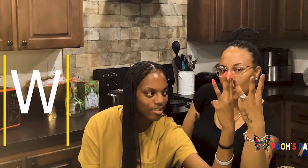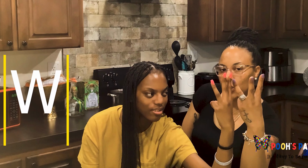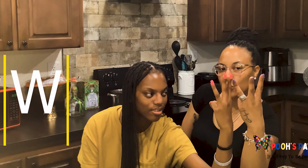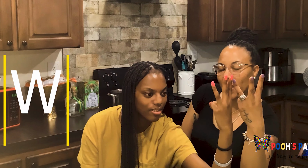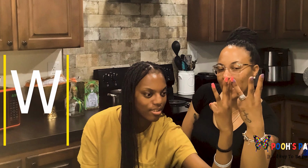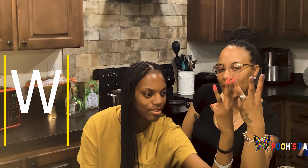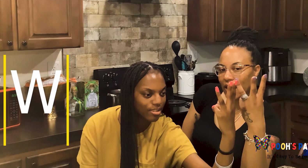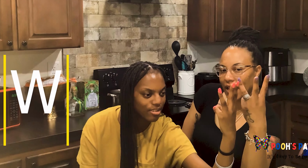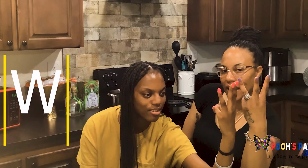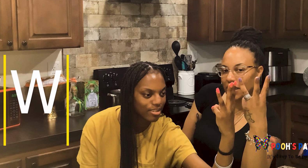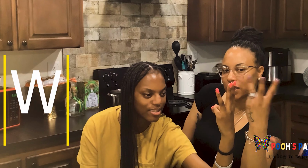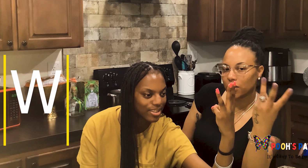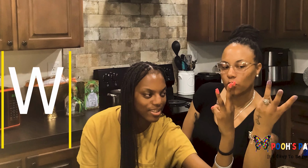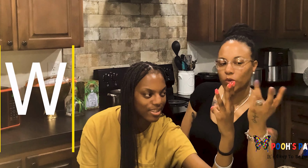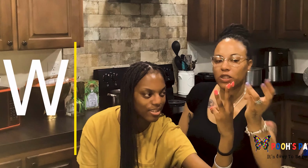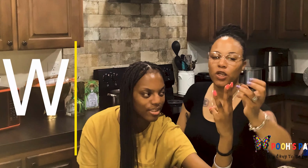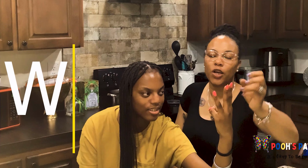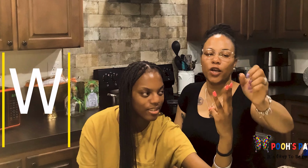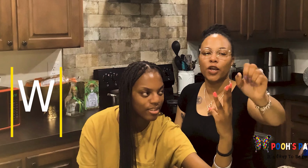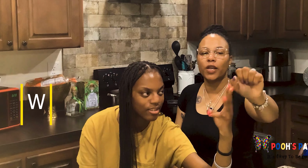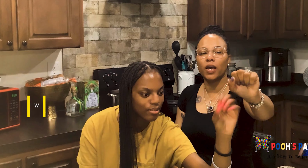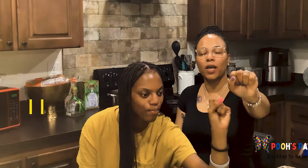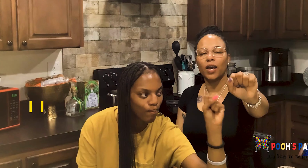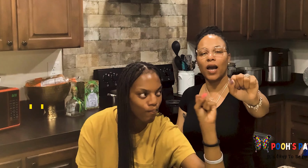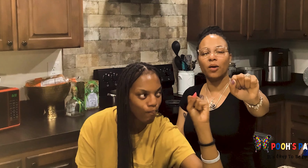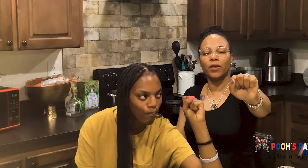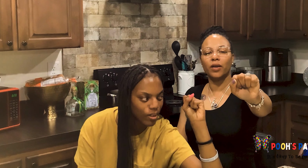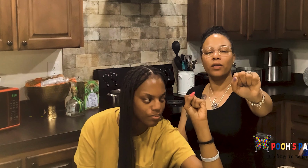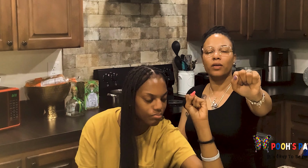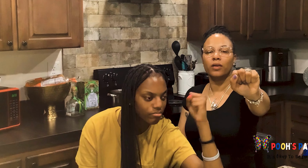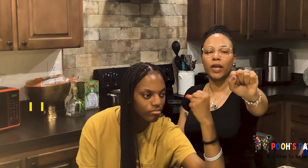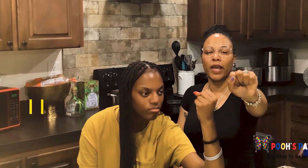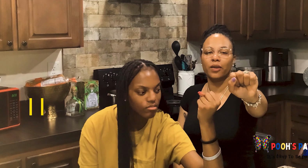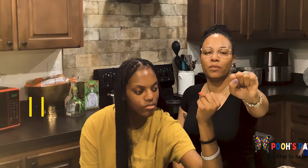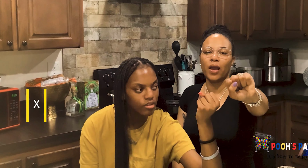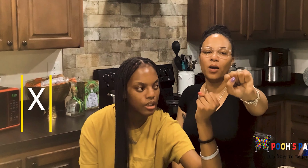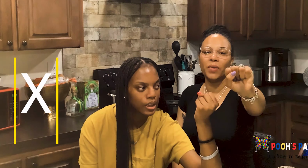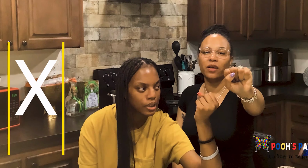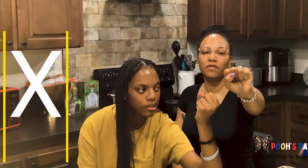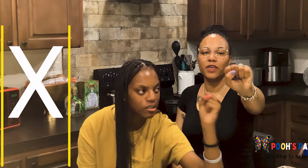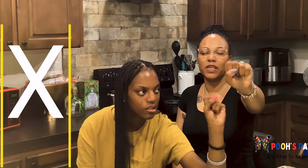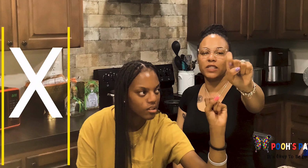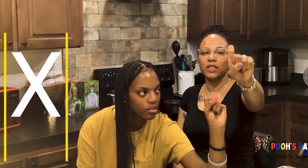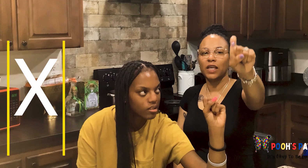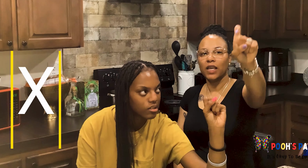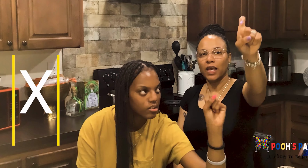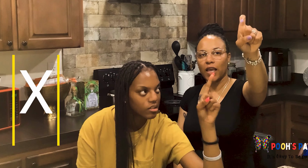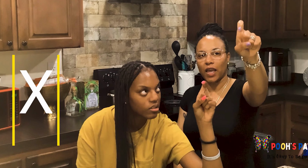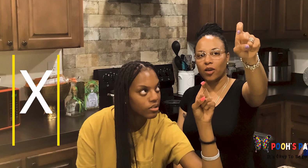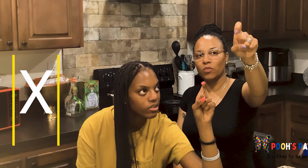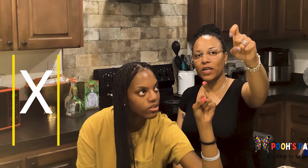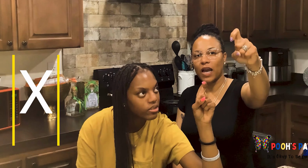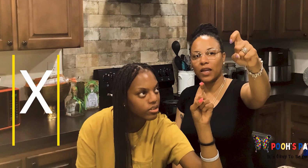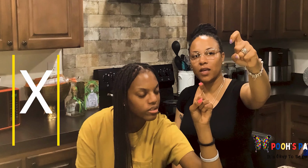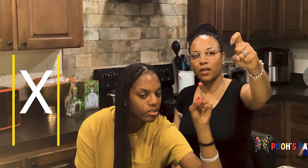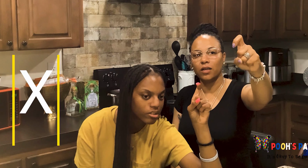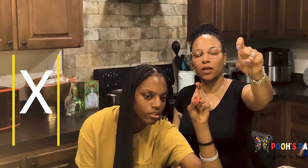To make an X, we turn our hand around, make a fist, and we kind of